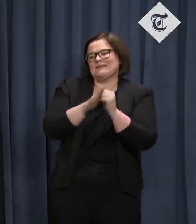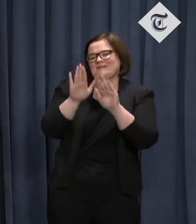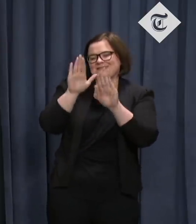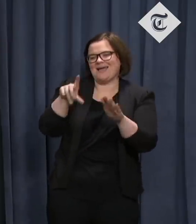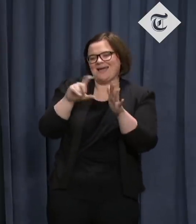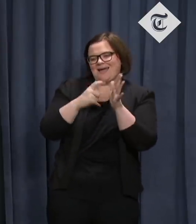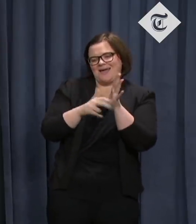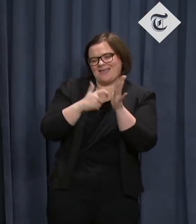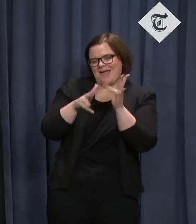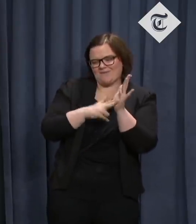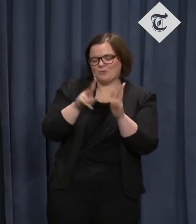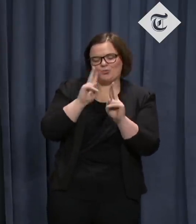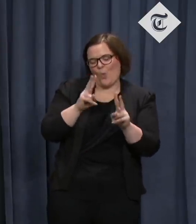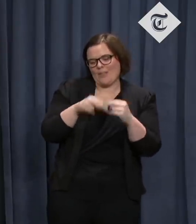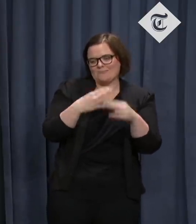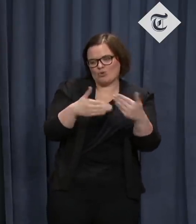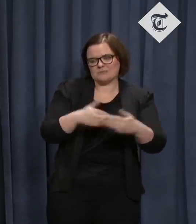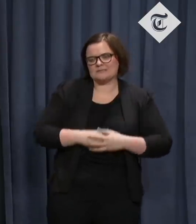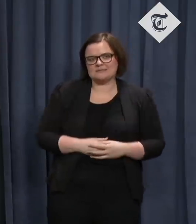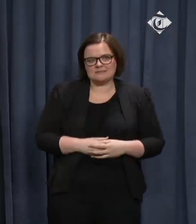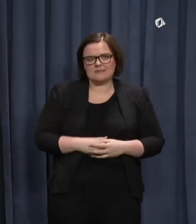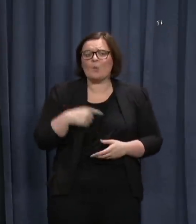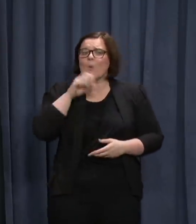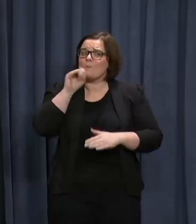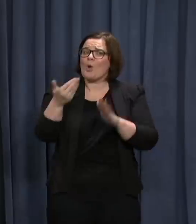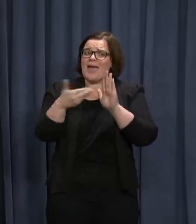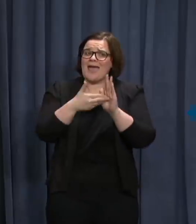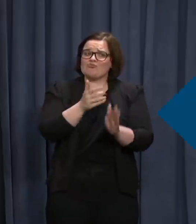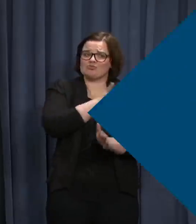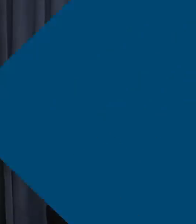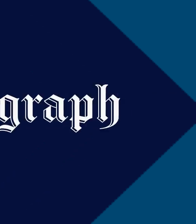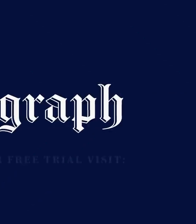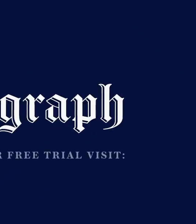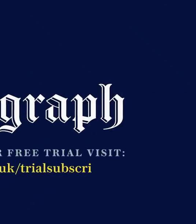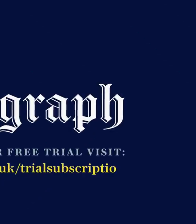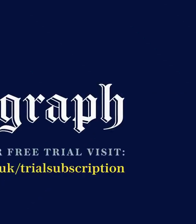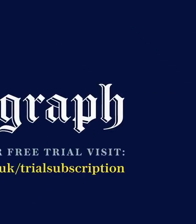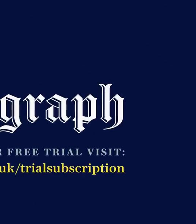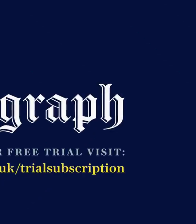So the normal process will take place. We'll put extra security measures for obvious reasons.